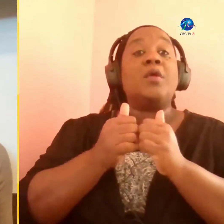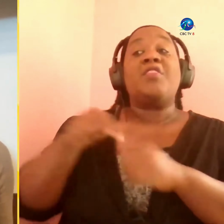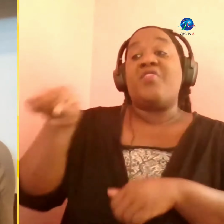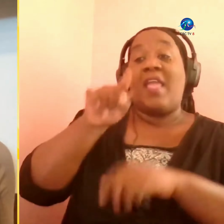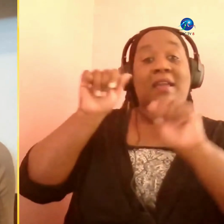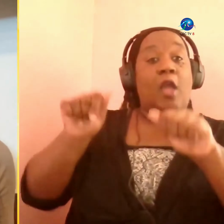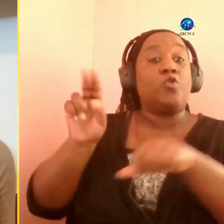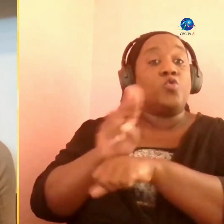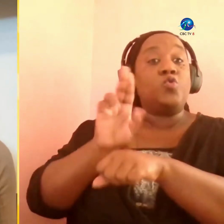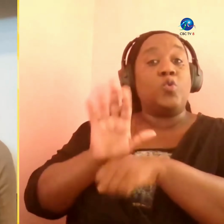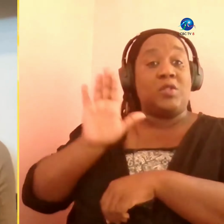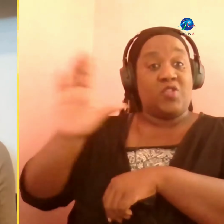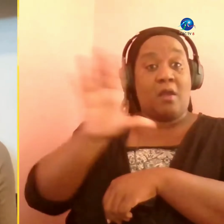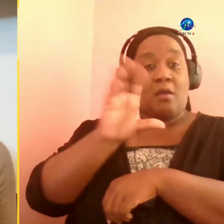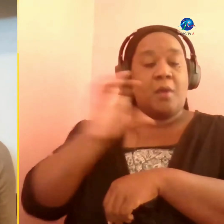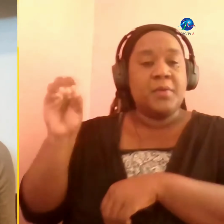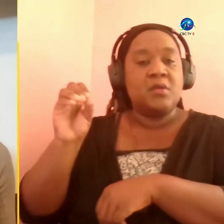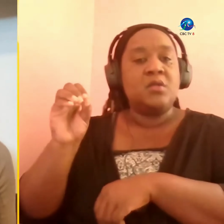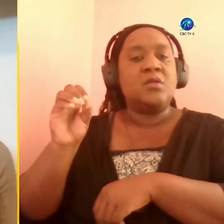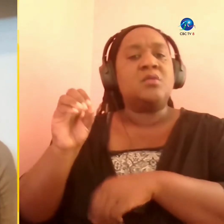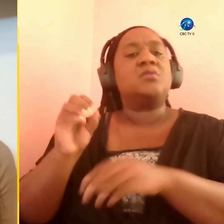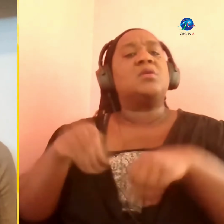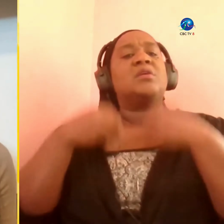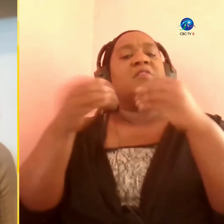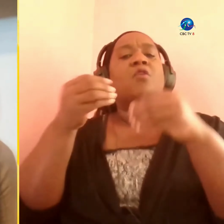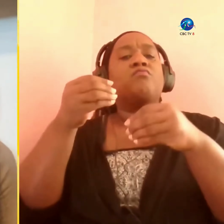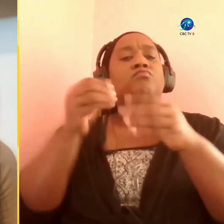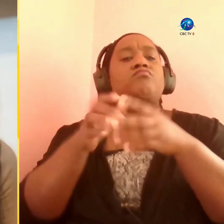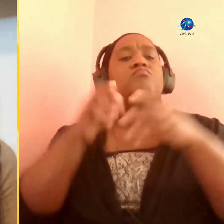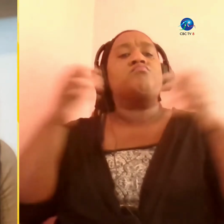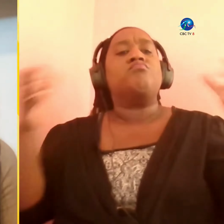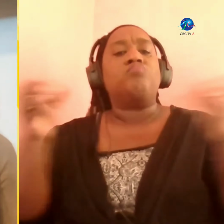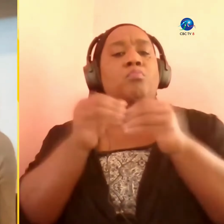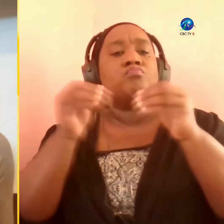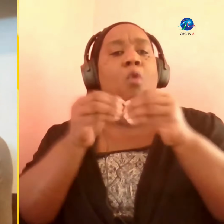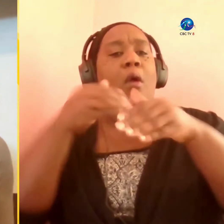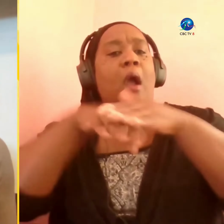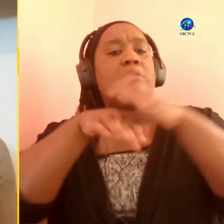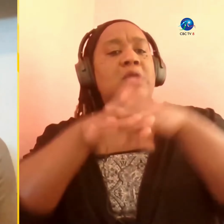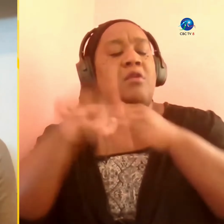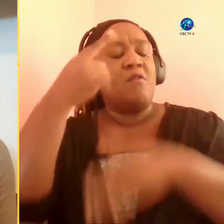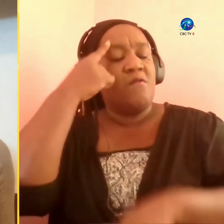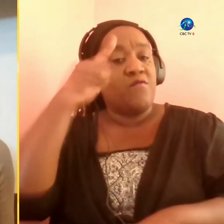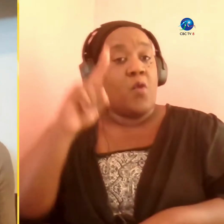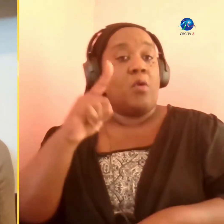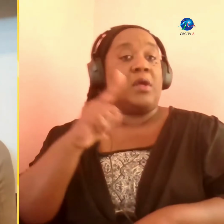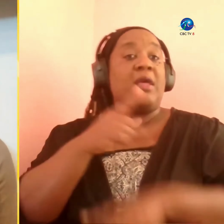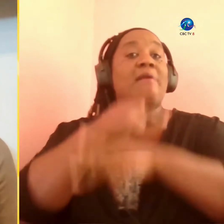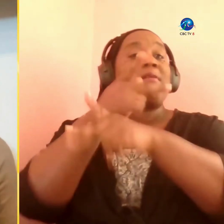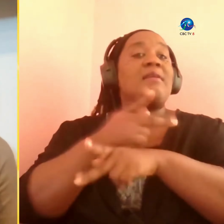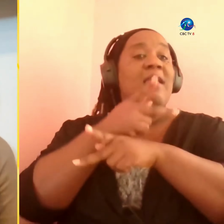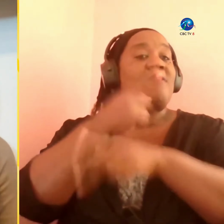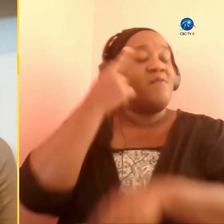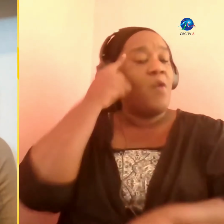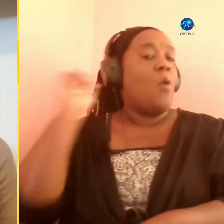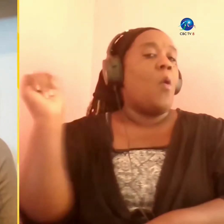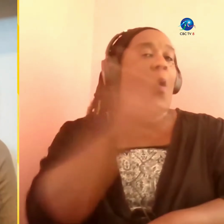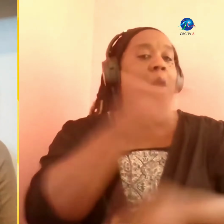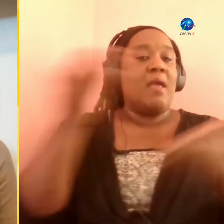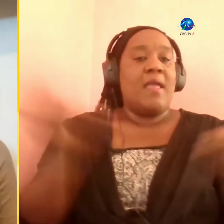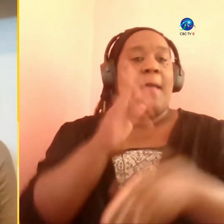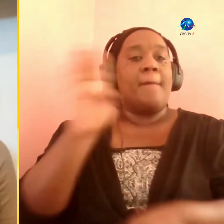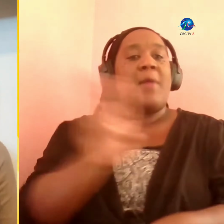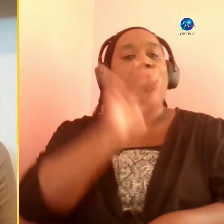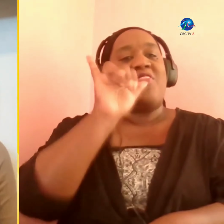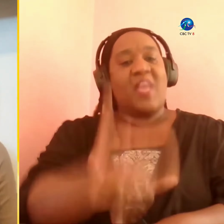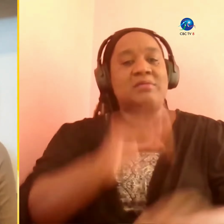to create greater access to primary ear and hearing care for all in Barbados. That's the message this morning.